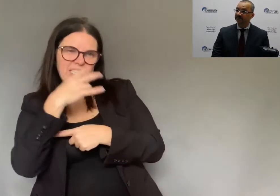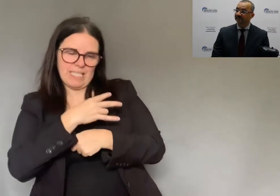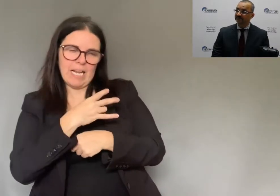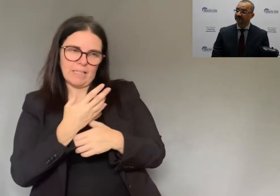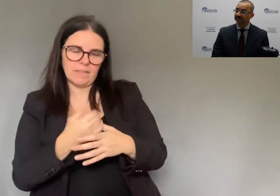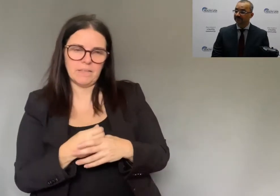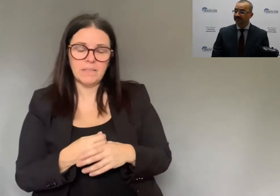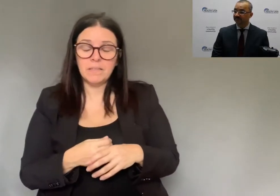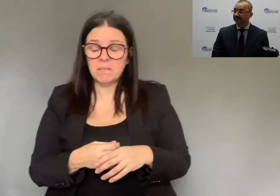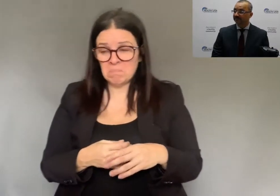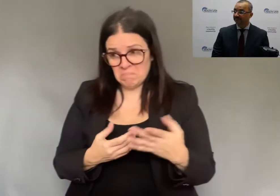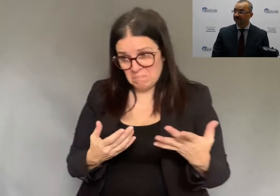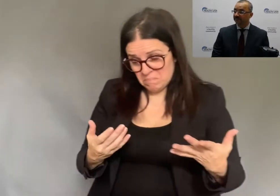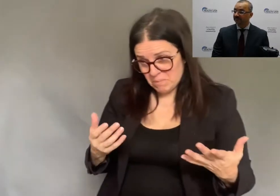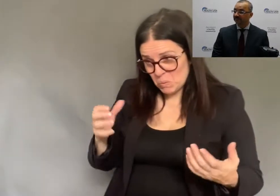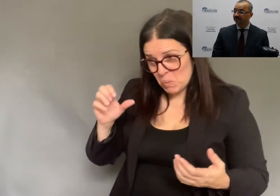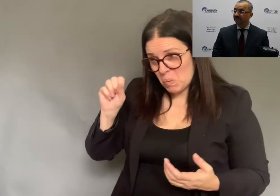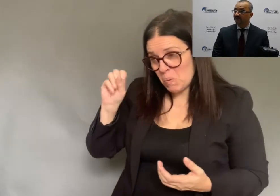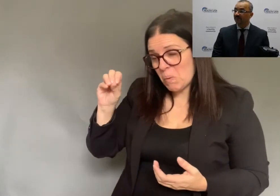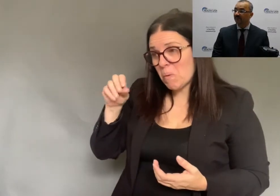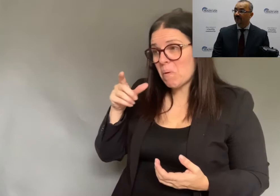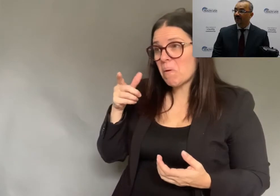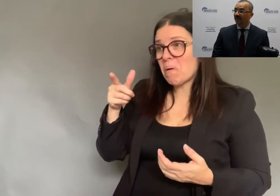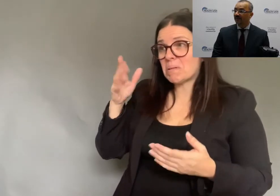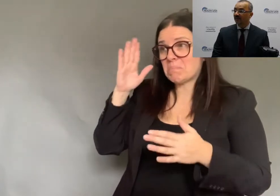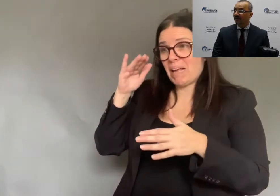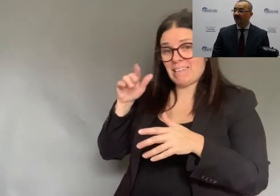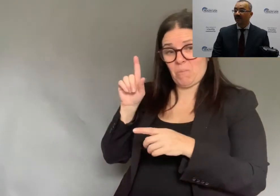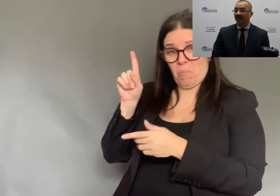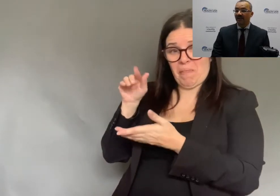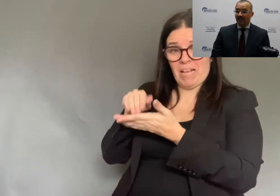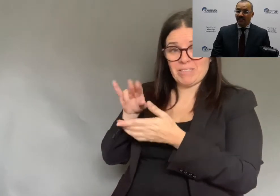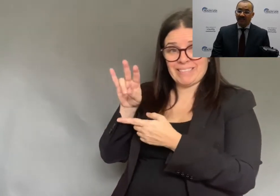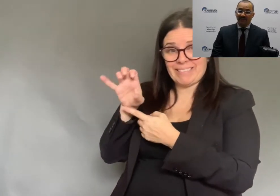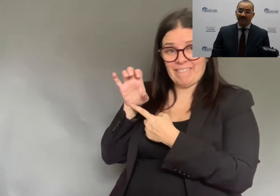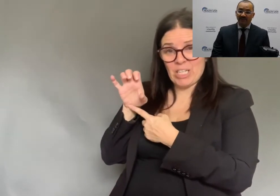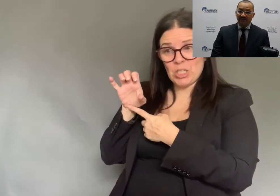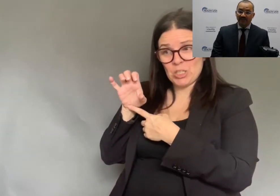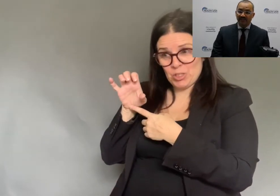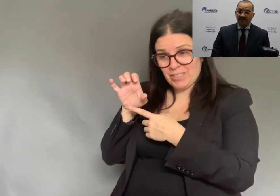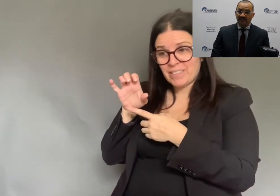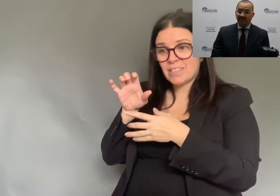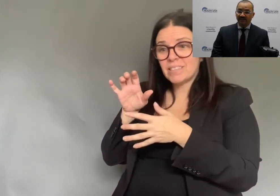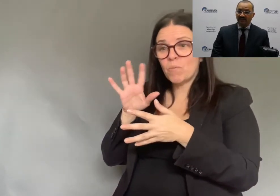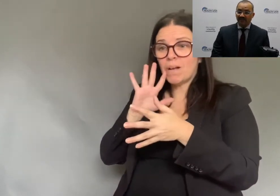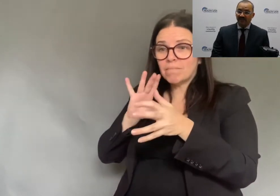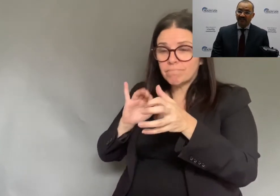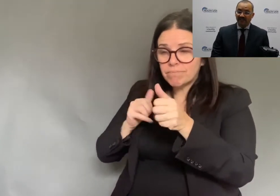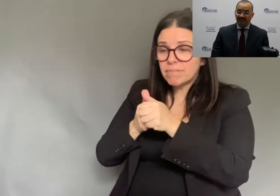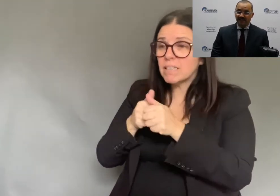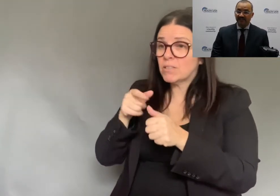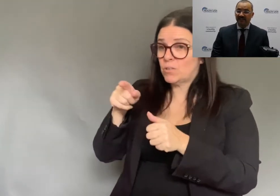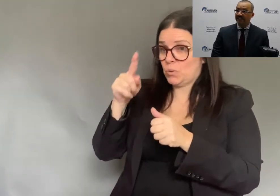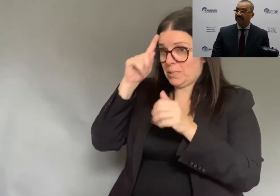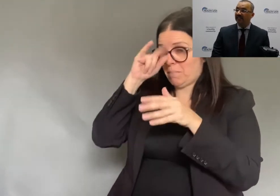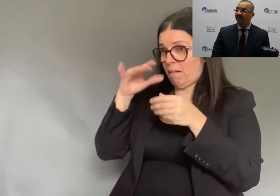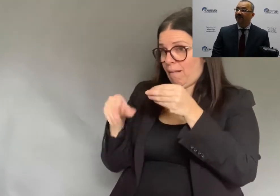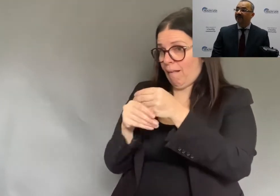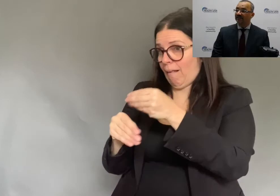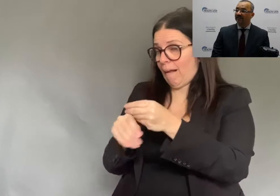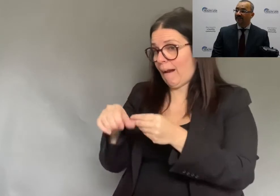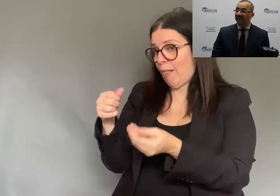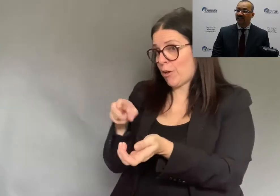anticipate, more of an outbreak, in other homes? Good, because we have done testing in